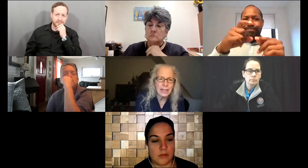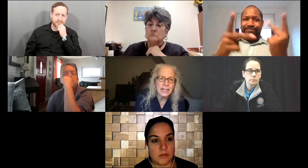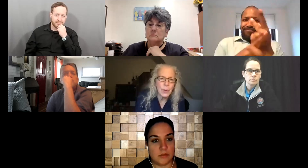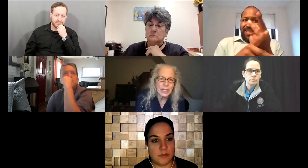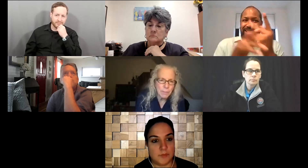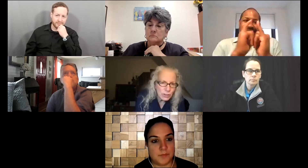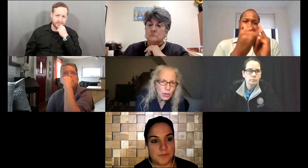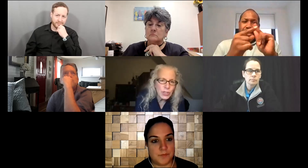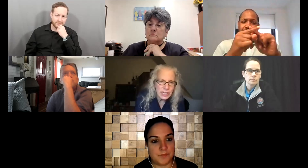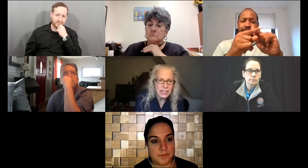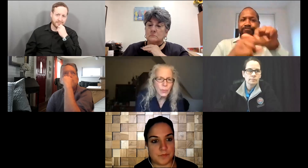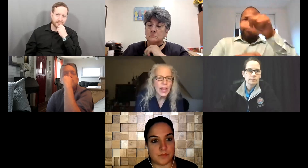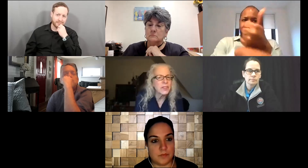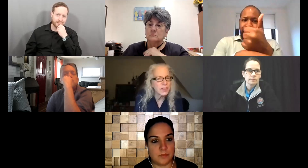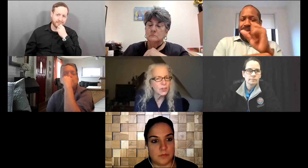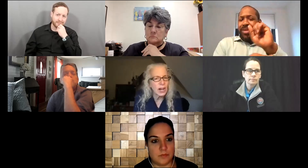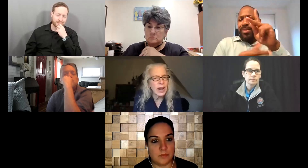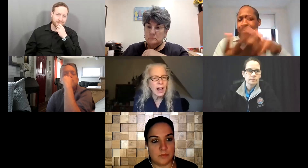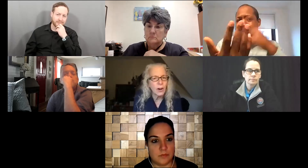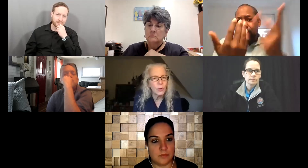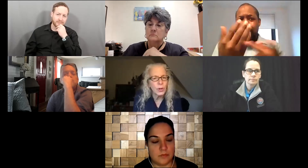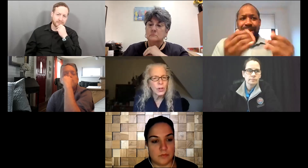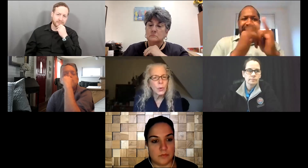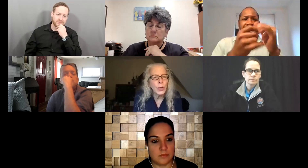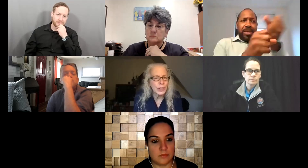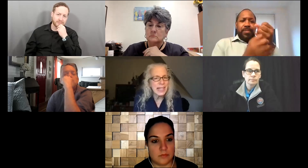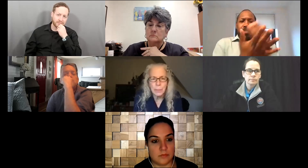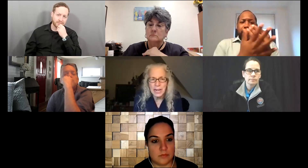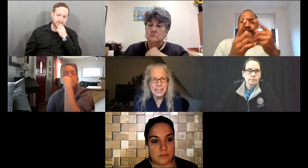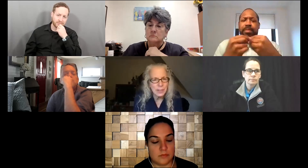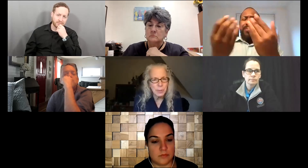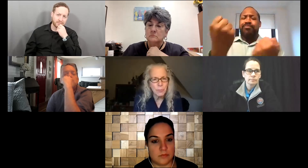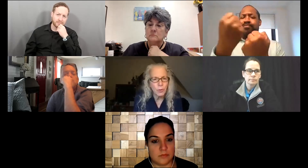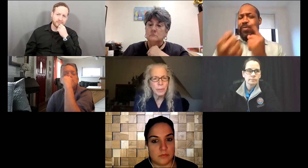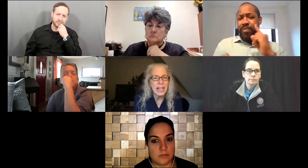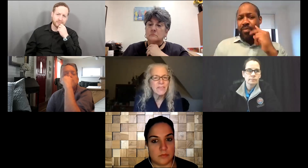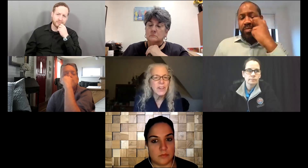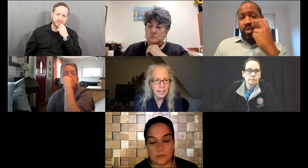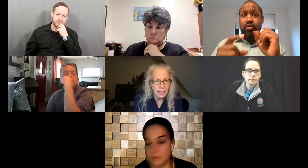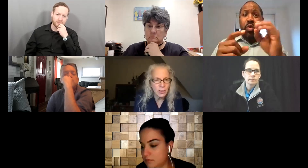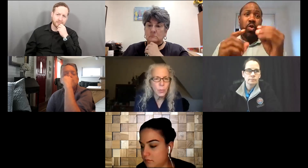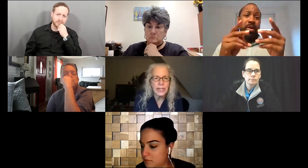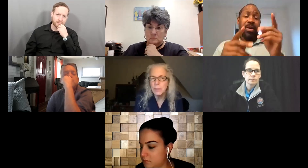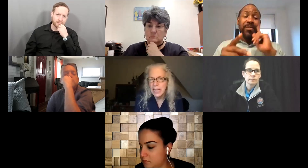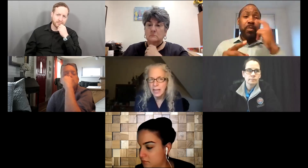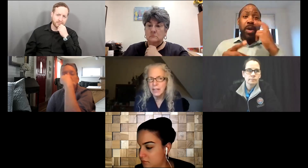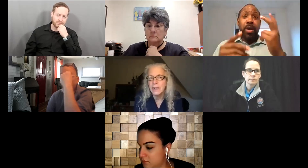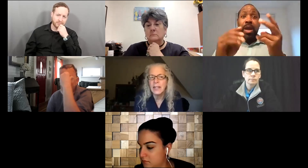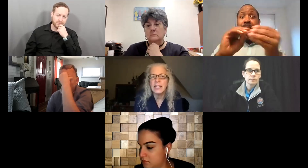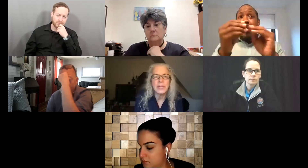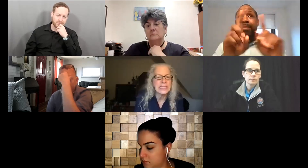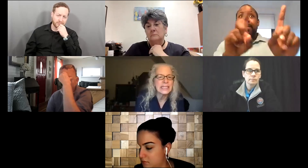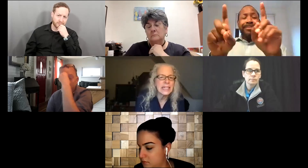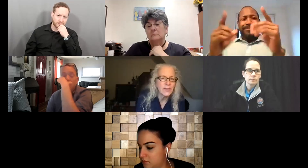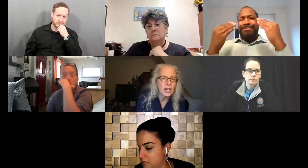met in the same way as Massachusetts is. And we have to figure out how we could set up an SSP program to get funding the way DBCAN